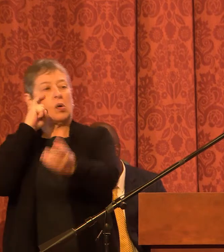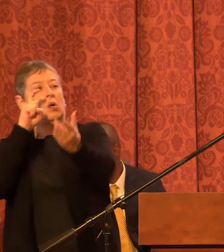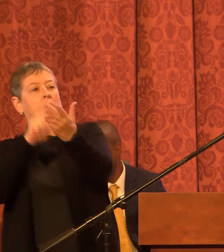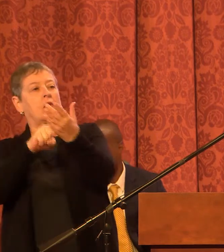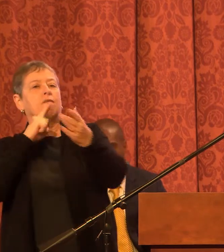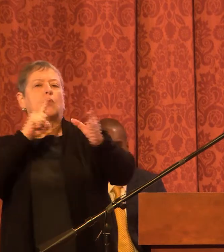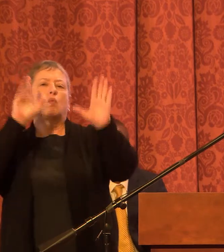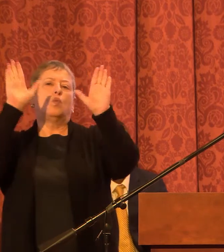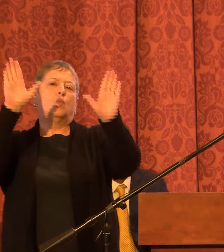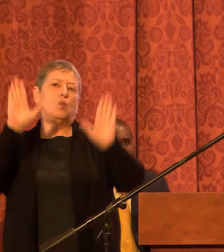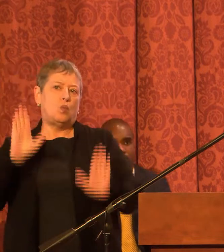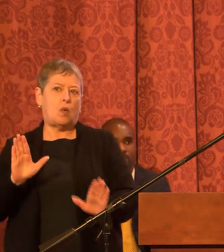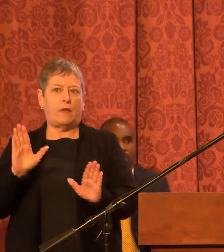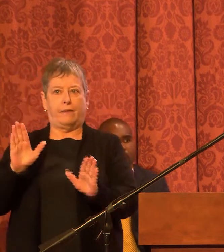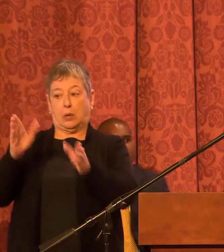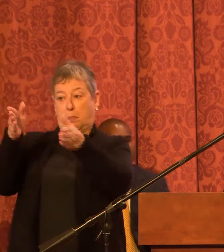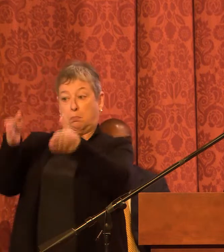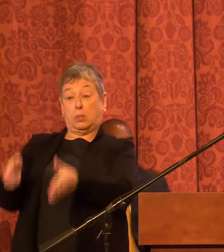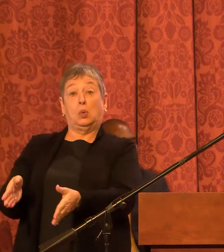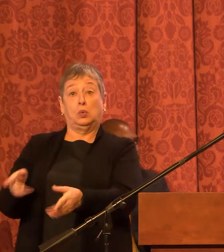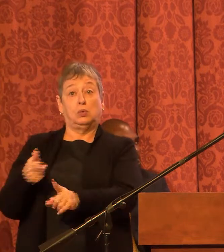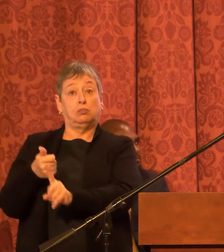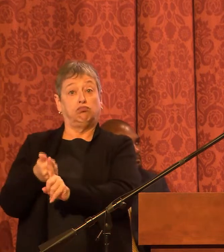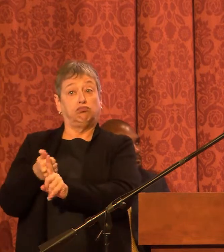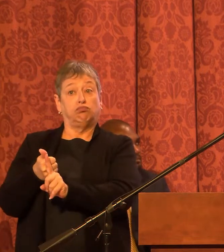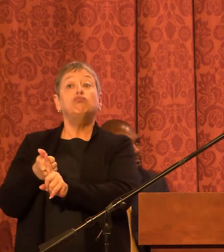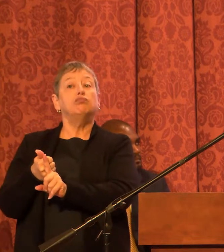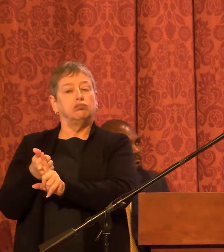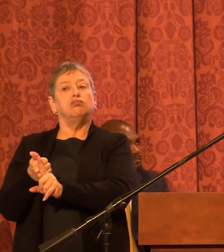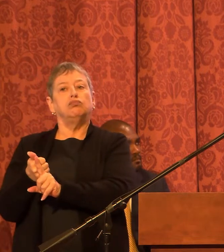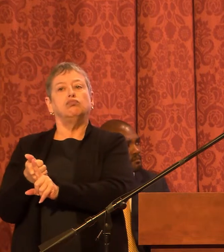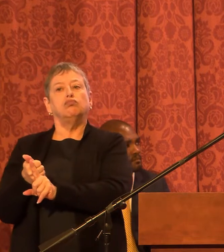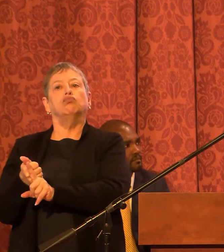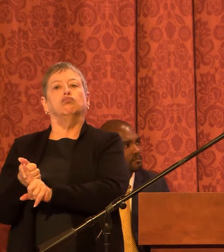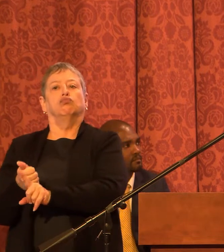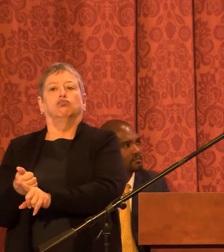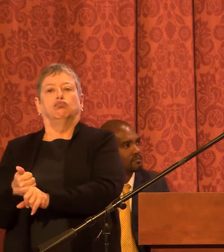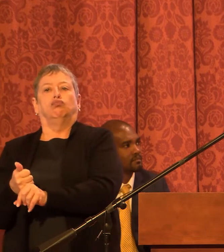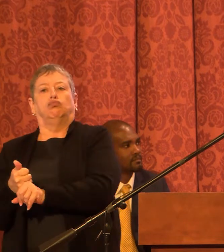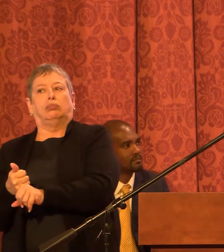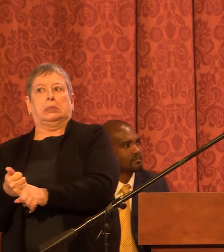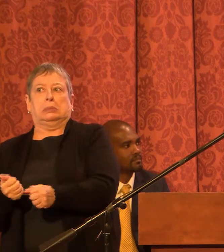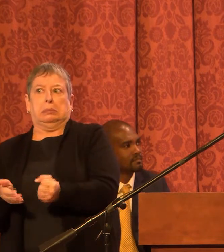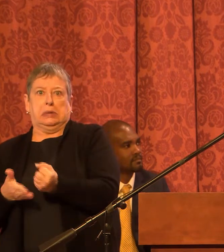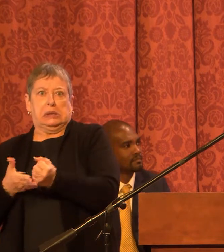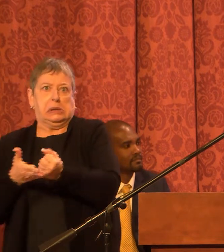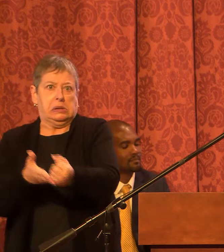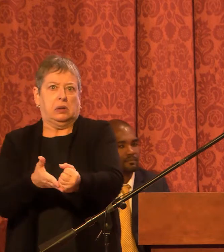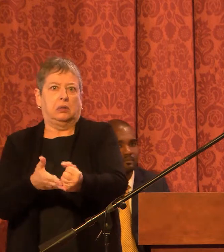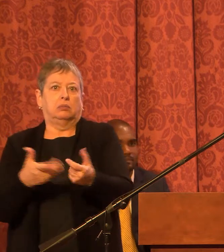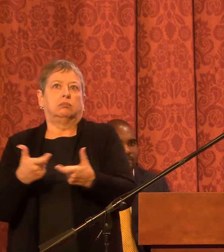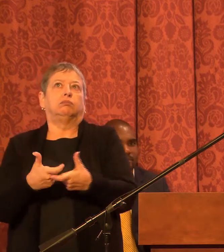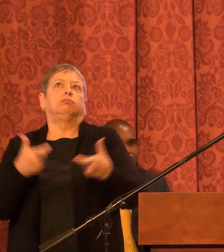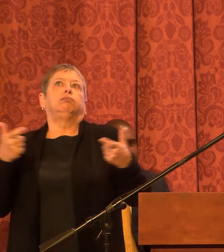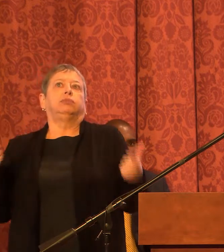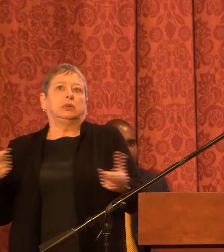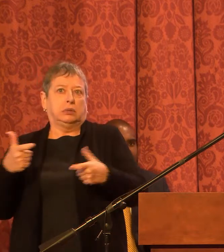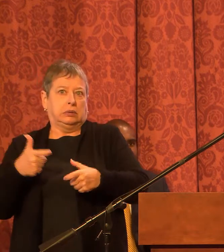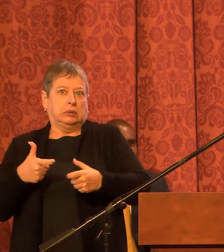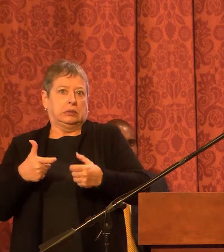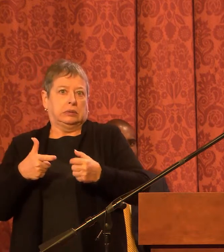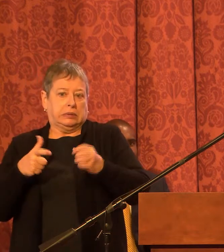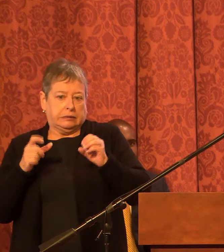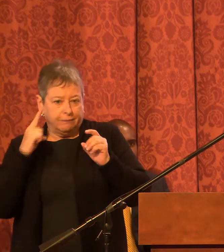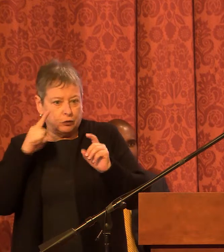an outstanding individual who has contributed significantly in educating people with disabilities in